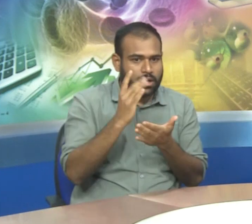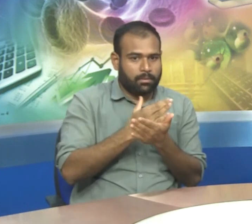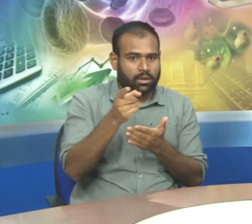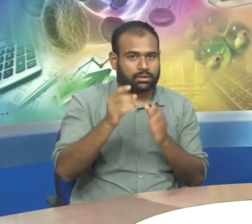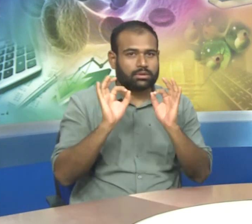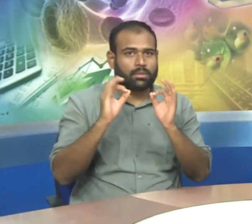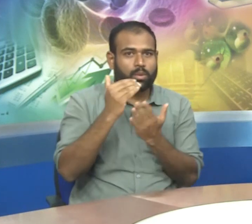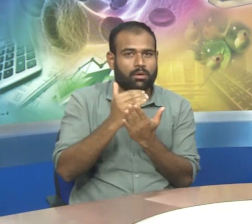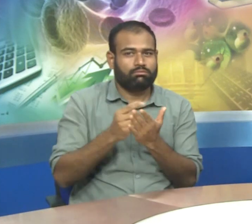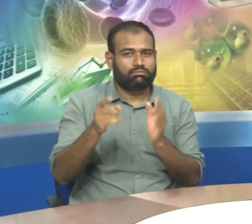service.